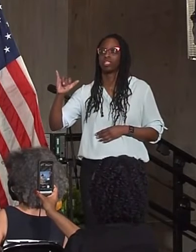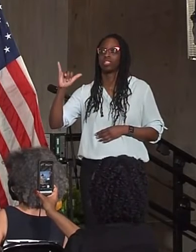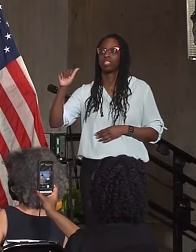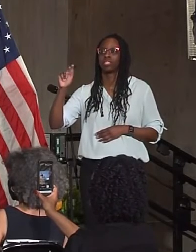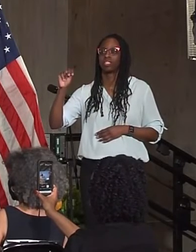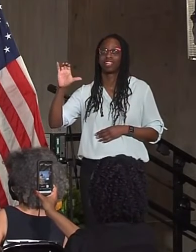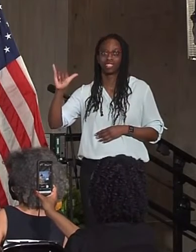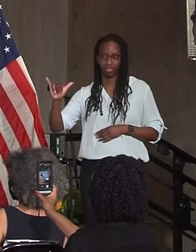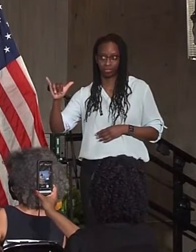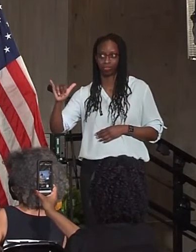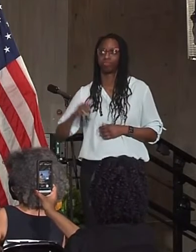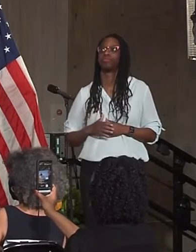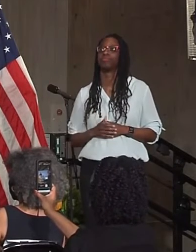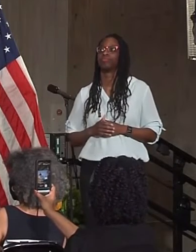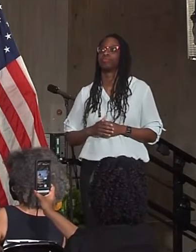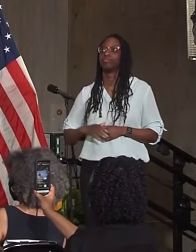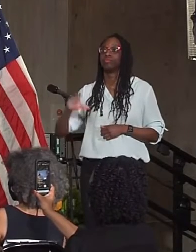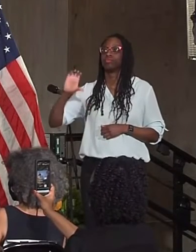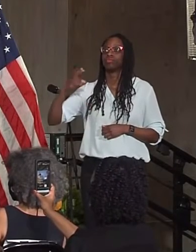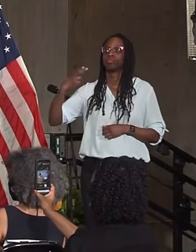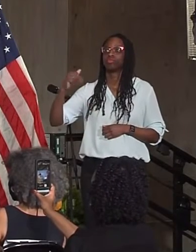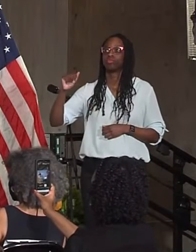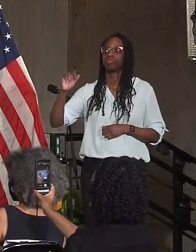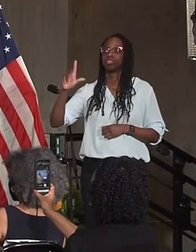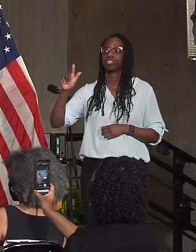Charlotte Golar Ritchie,